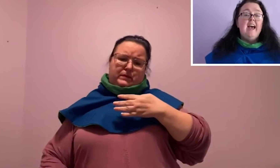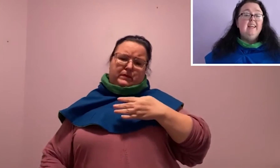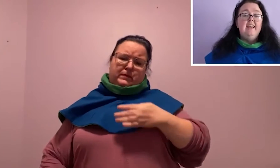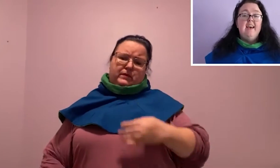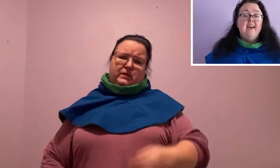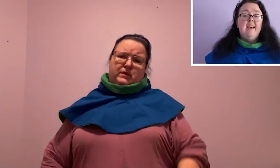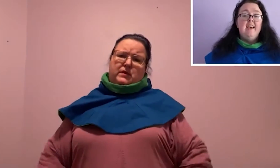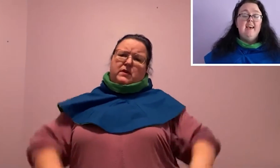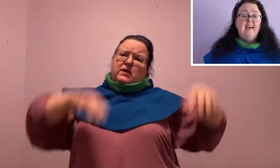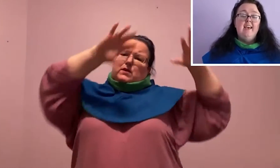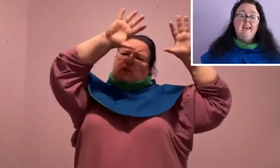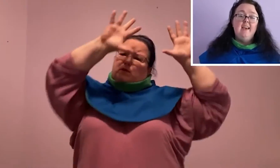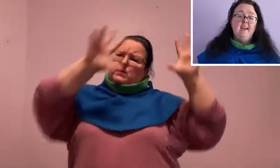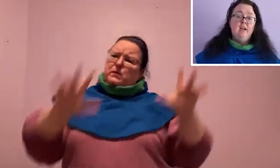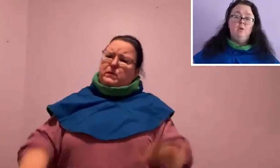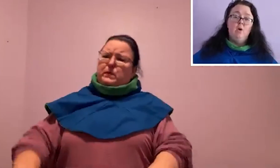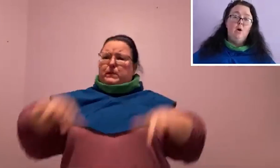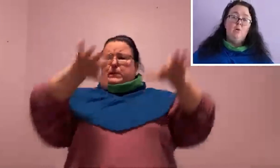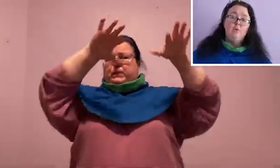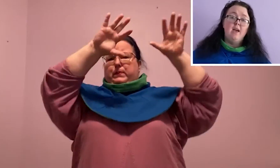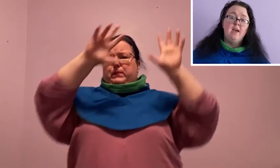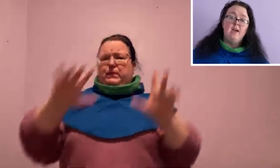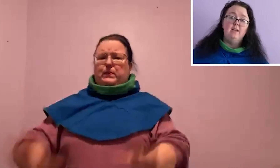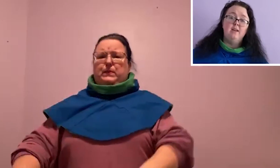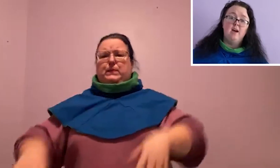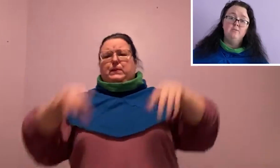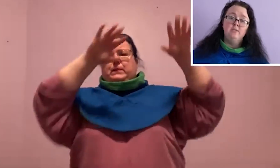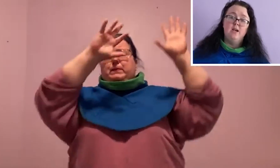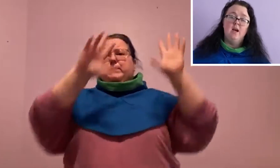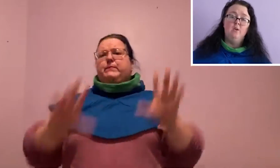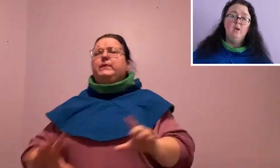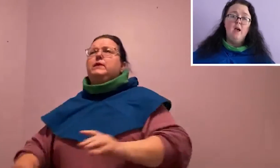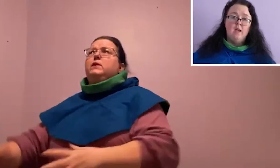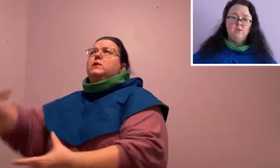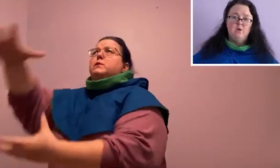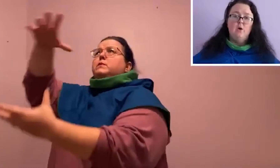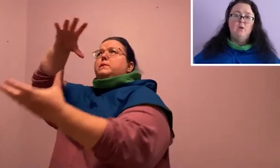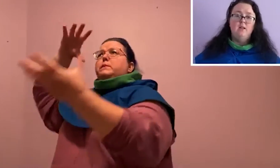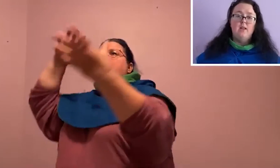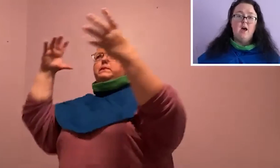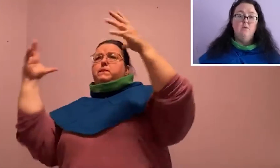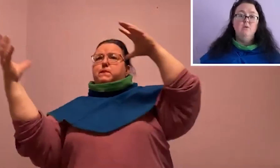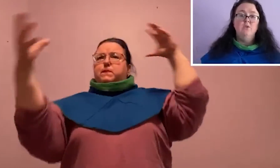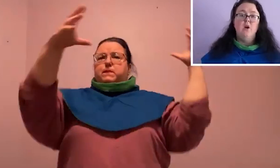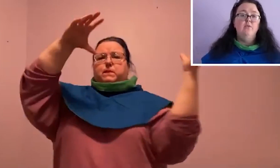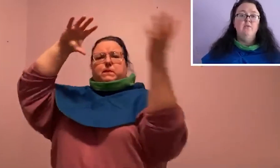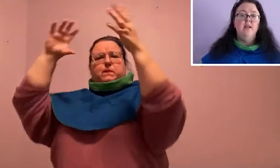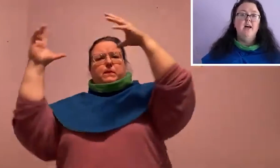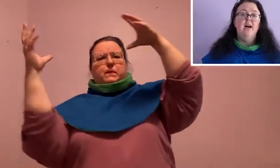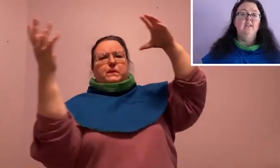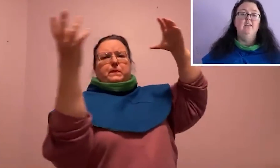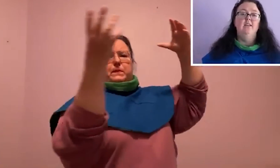Hey, hey, all the rain comes down and all the clouds are